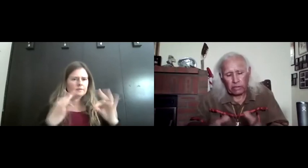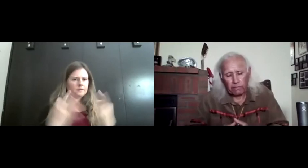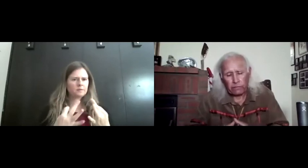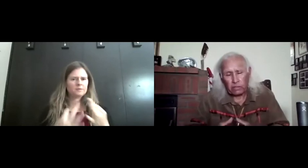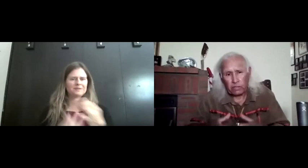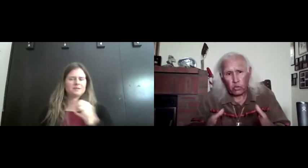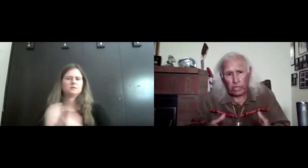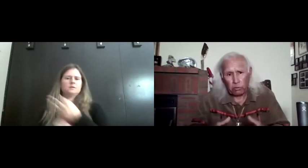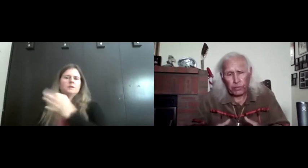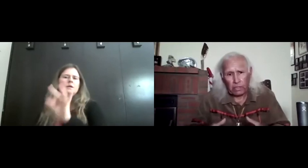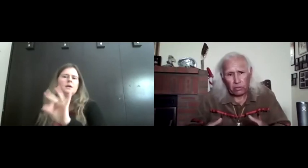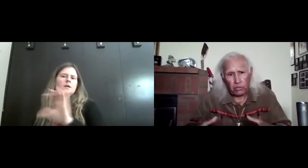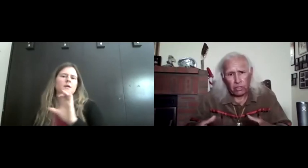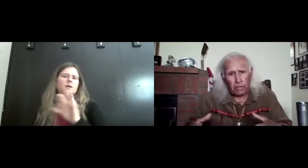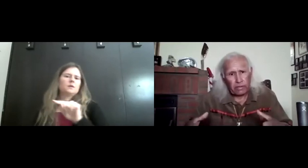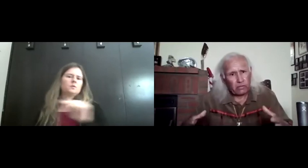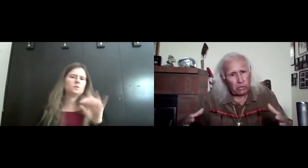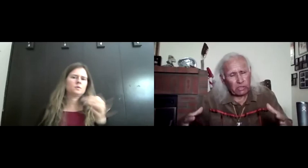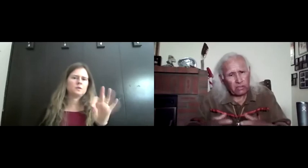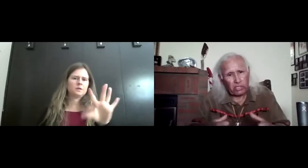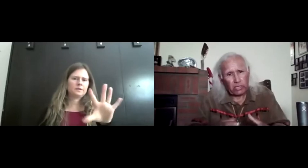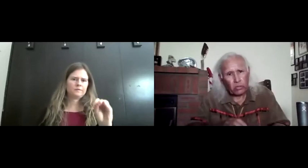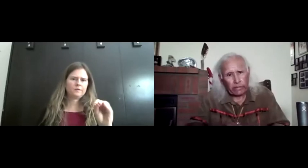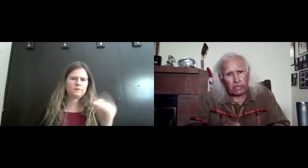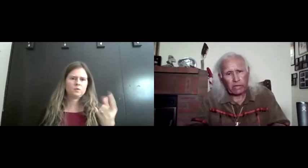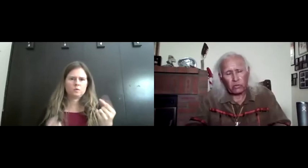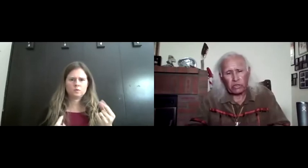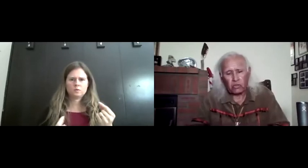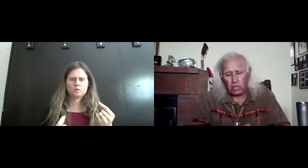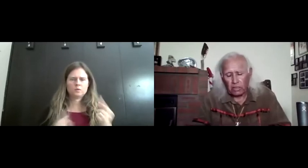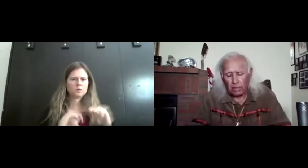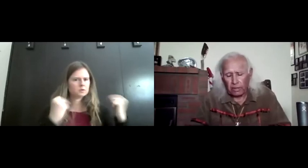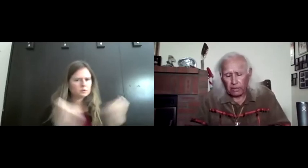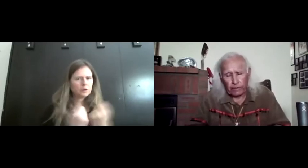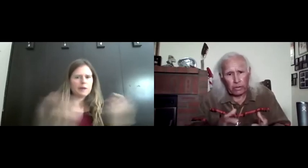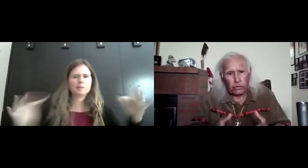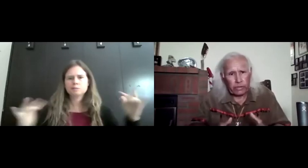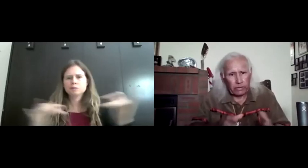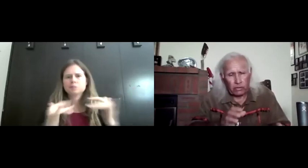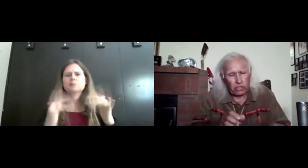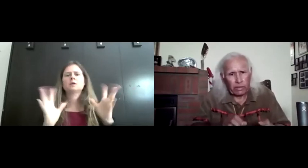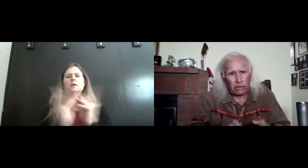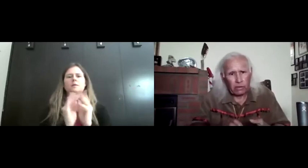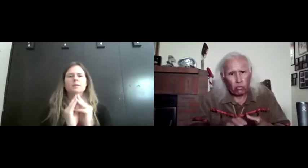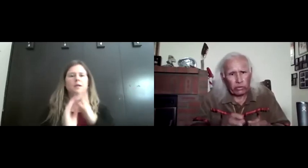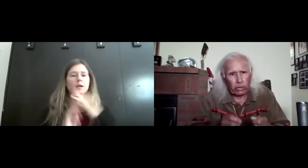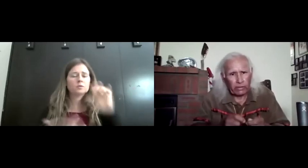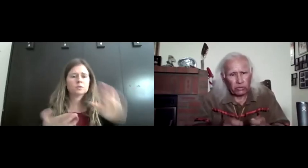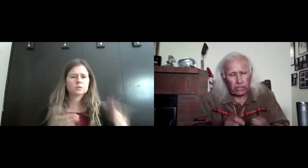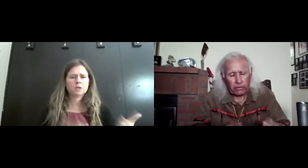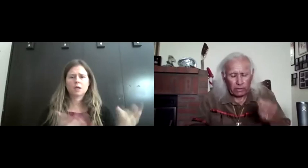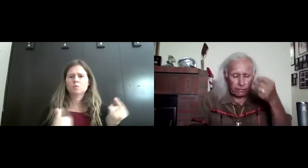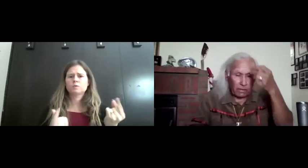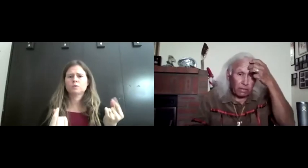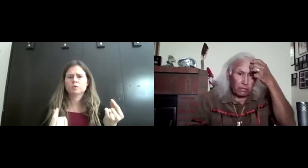to 1950 did tribal things. They didn't seem to get together, have gatherings. If an elder died, it didn't seem like I don't